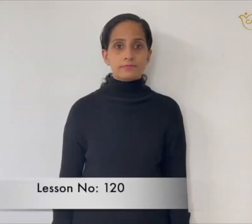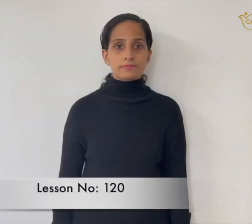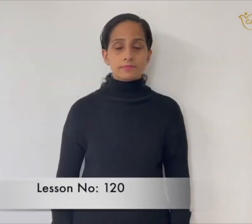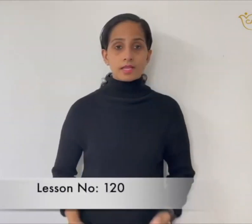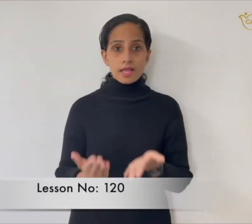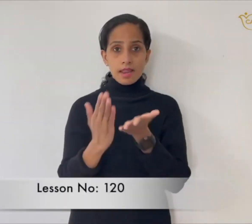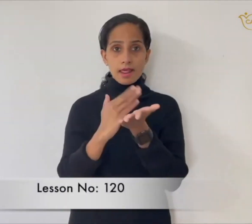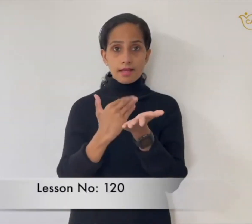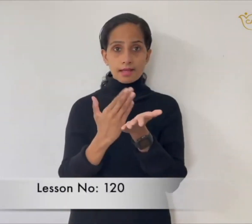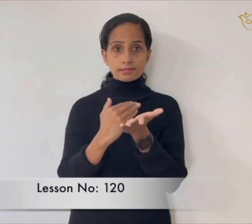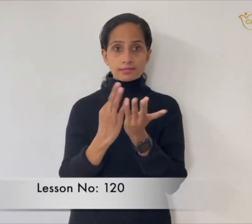Lesson number